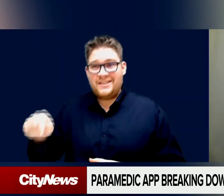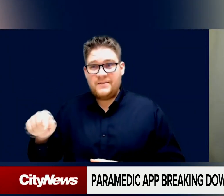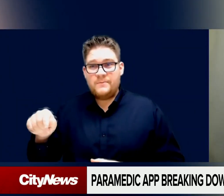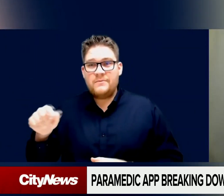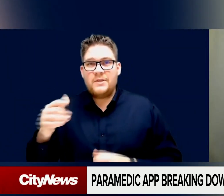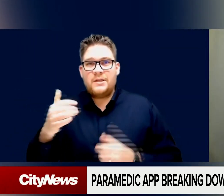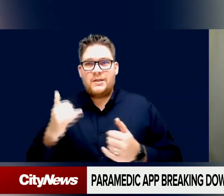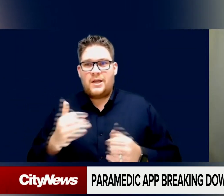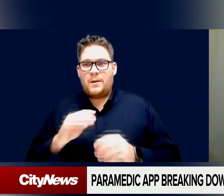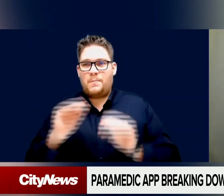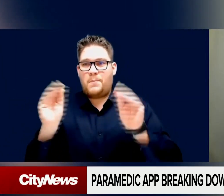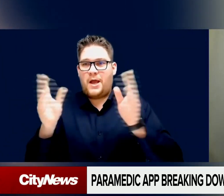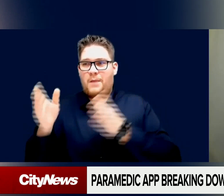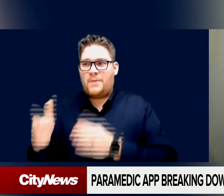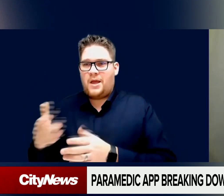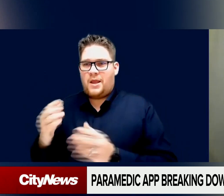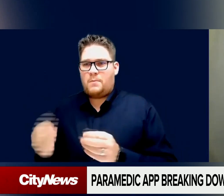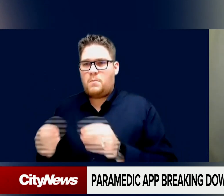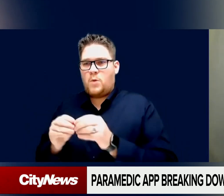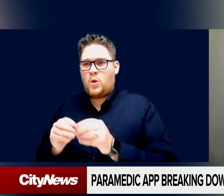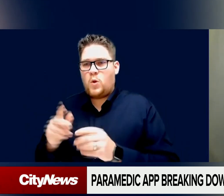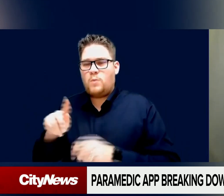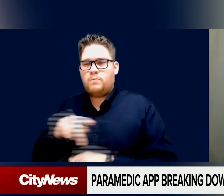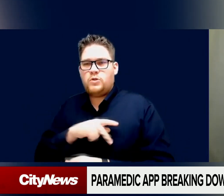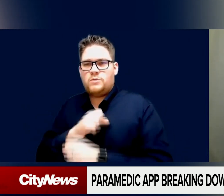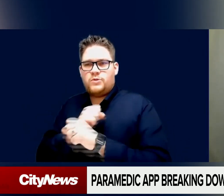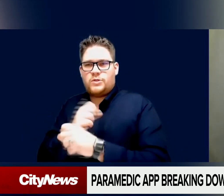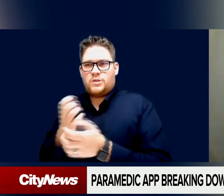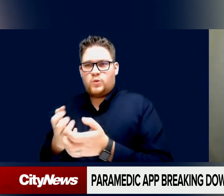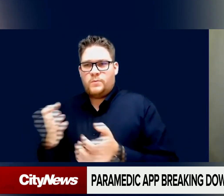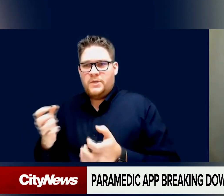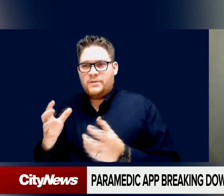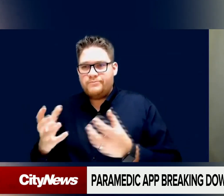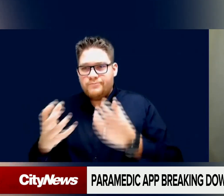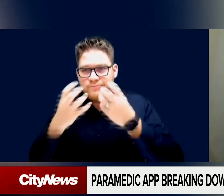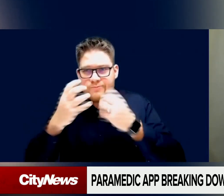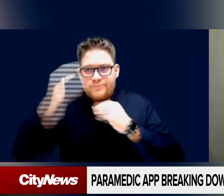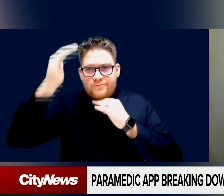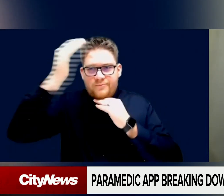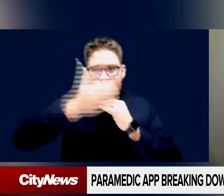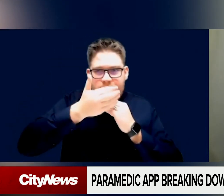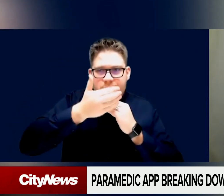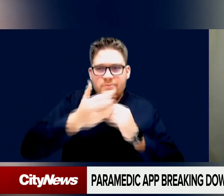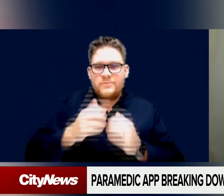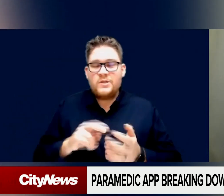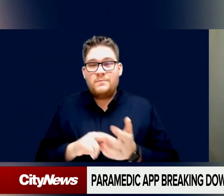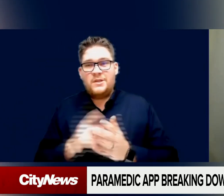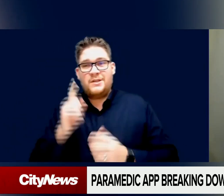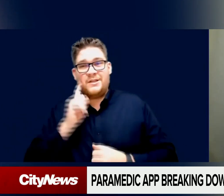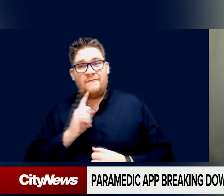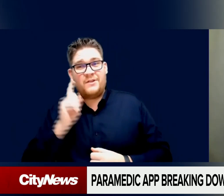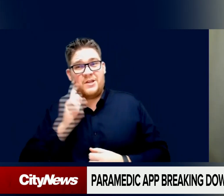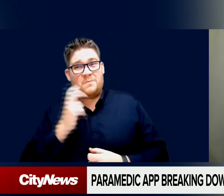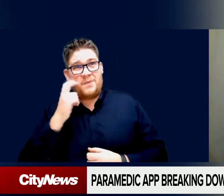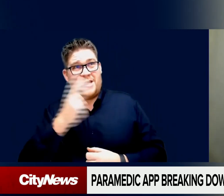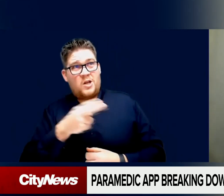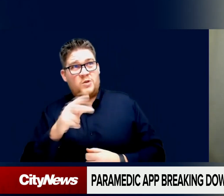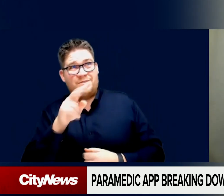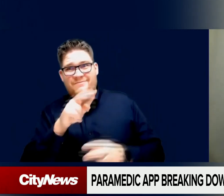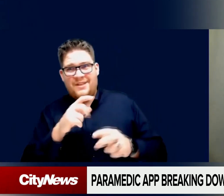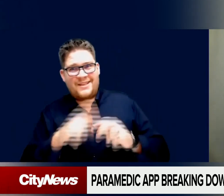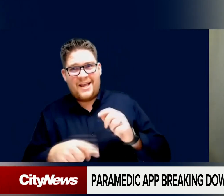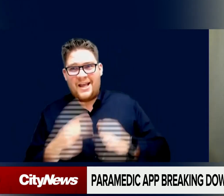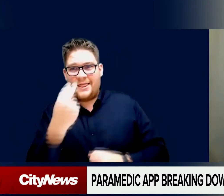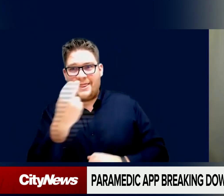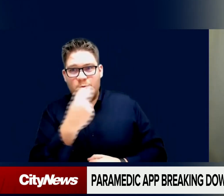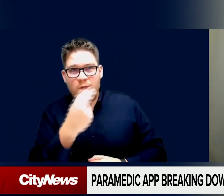around COVID-19 and the pandemic, paramedics are using more personal protective